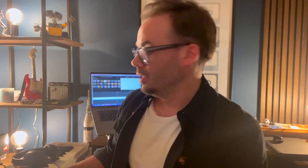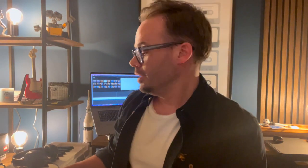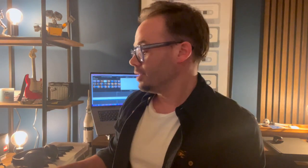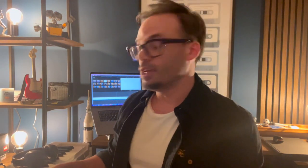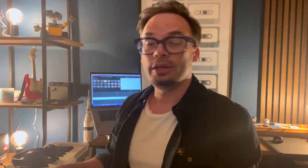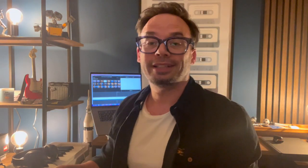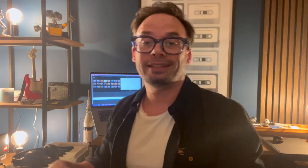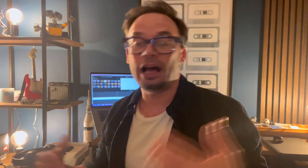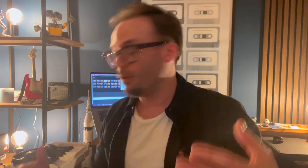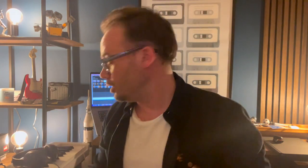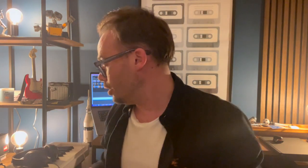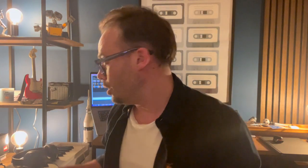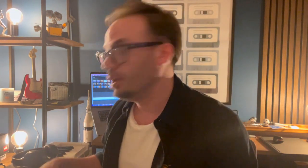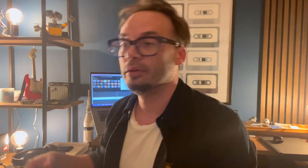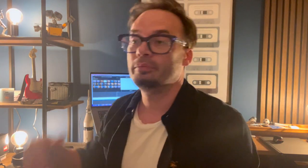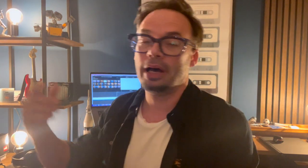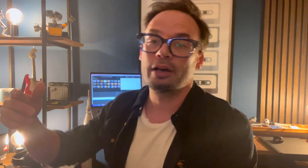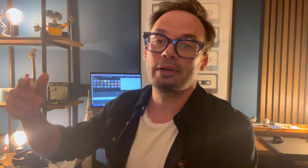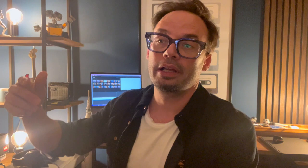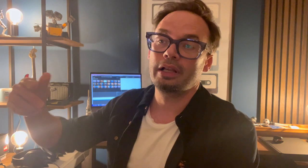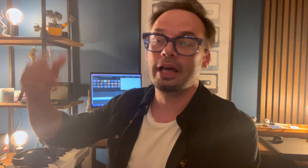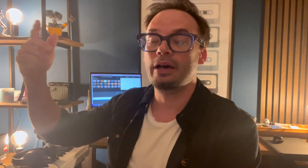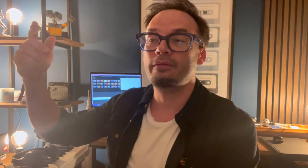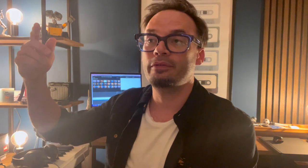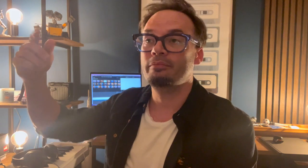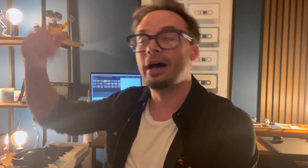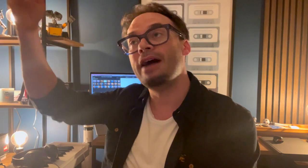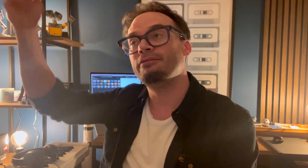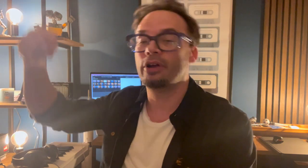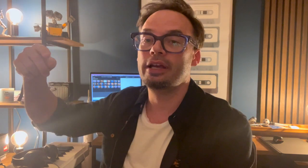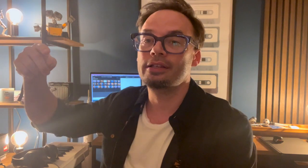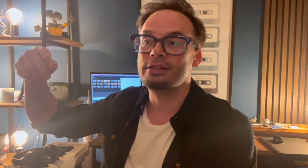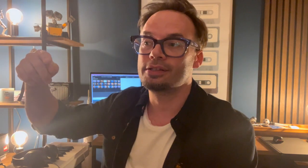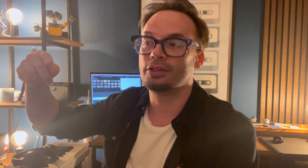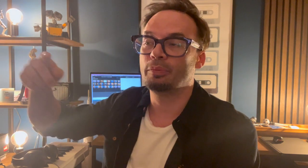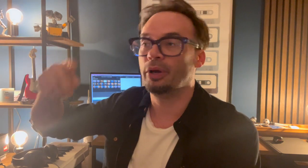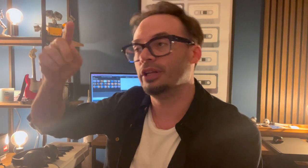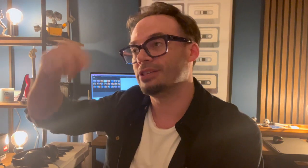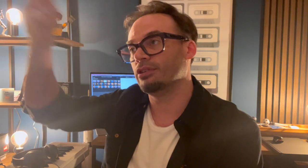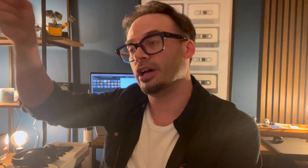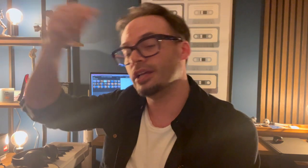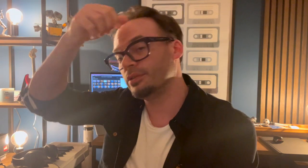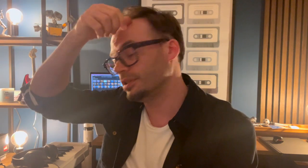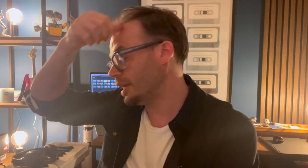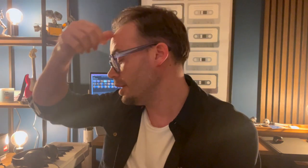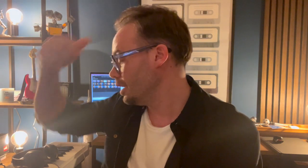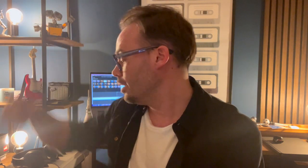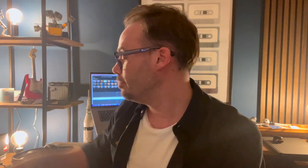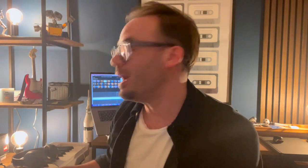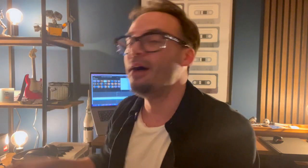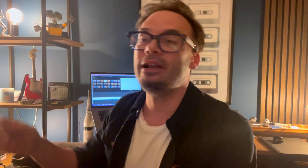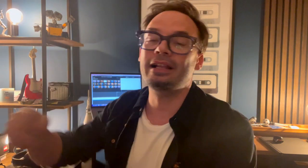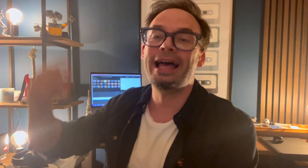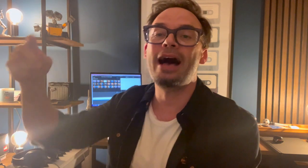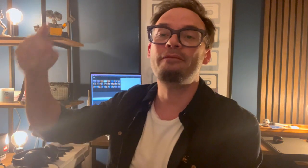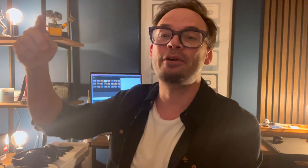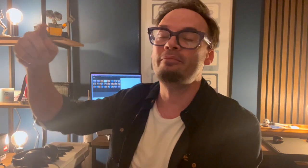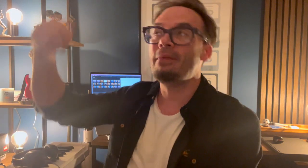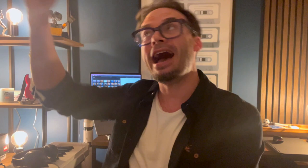So You can sing that one Oh Buy a little help For my friends You can put an extra Light note in there Buy a little help For my